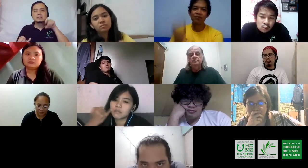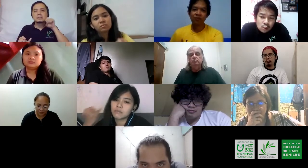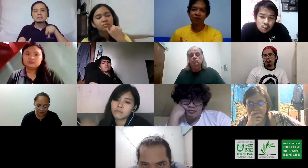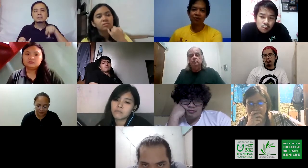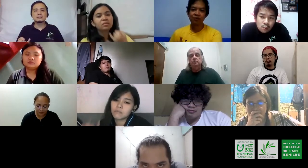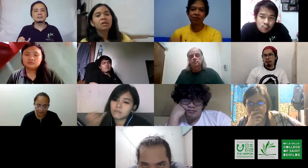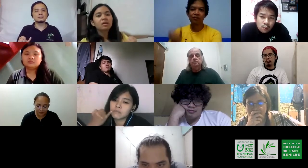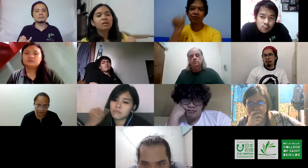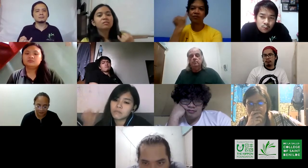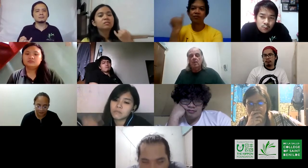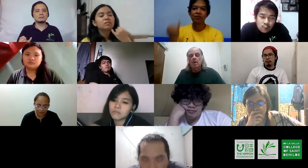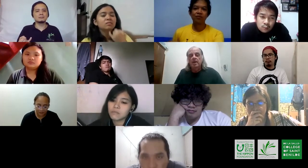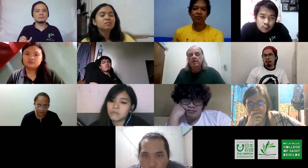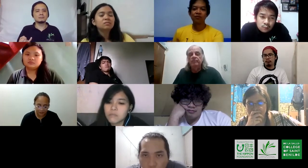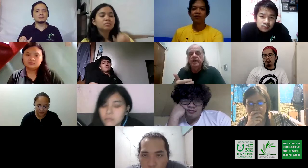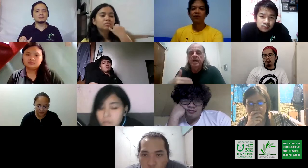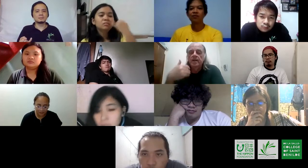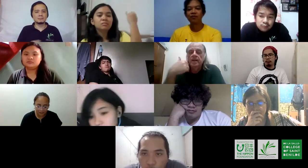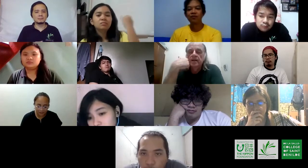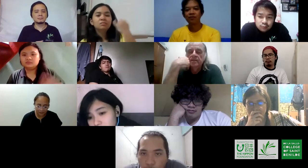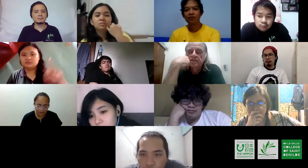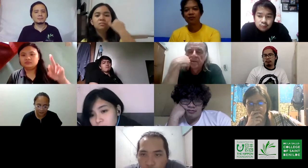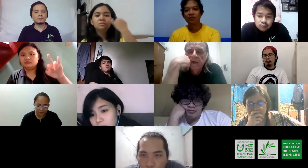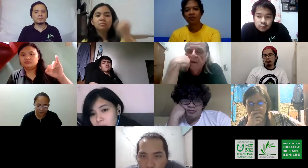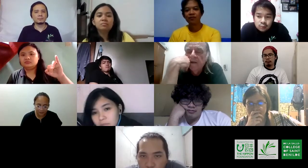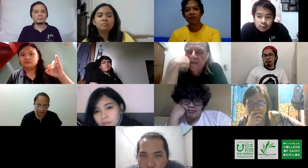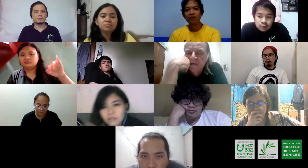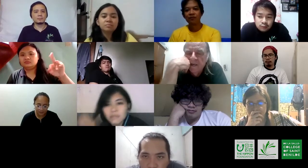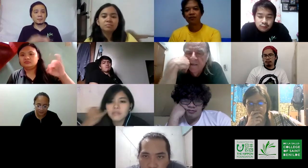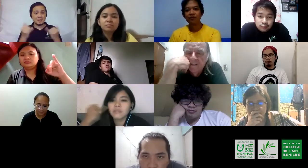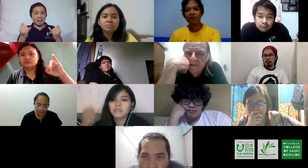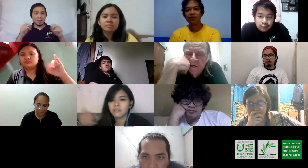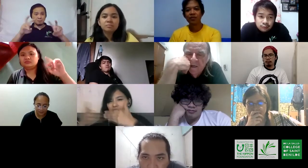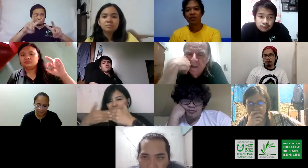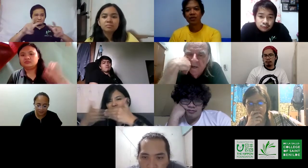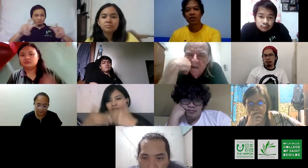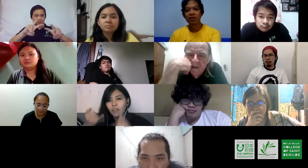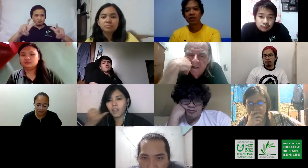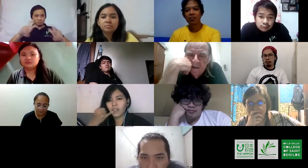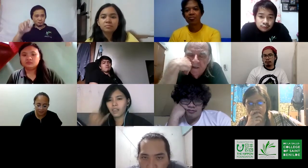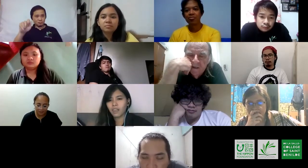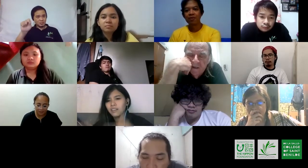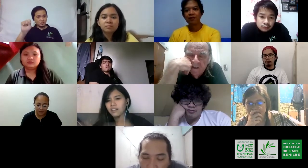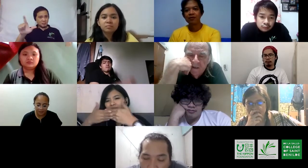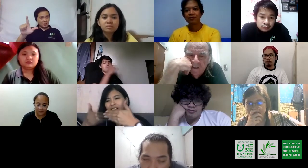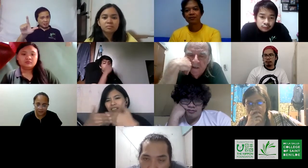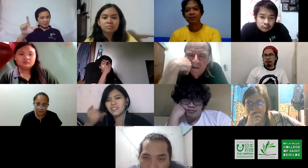So if we analyze American signs,